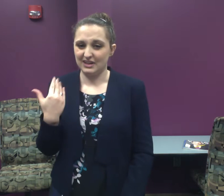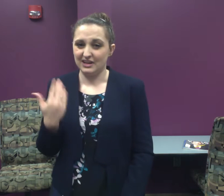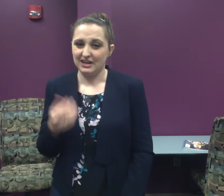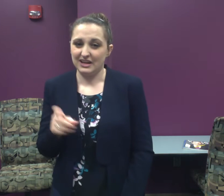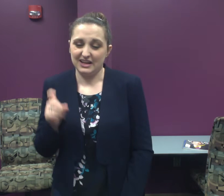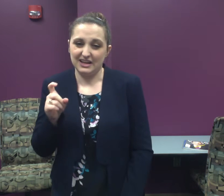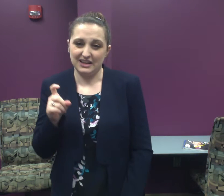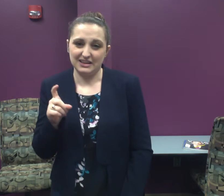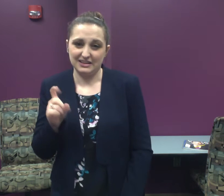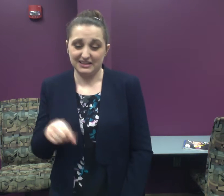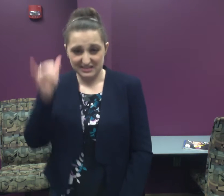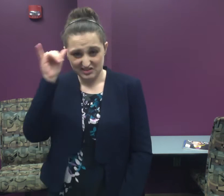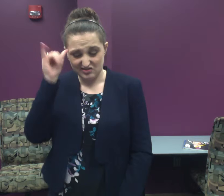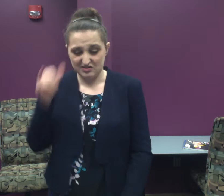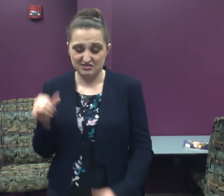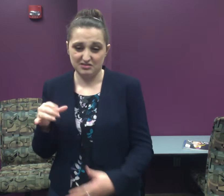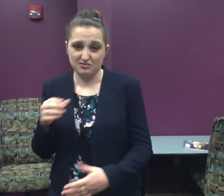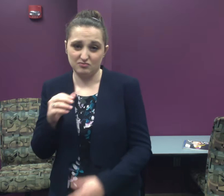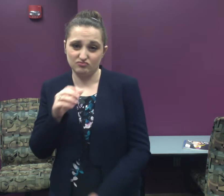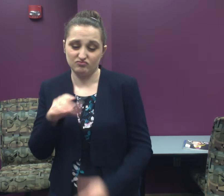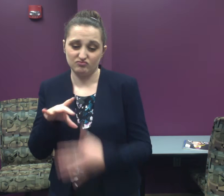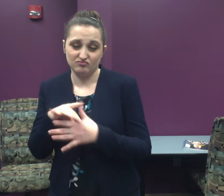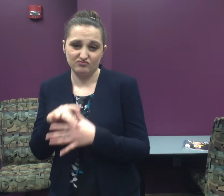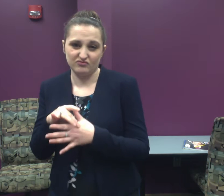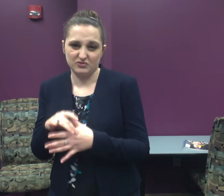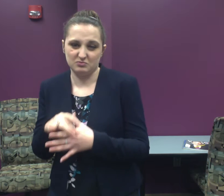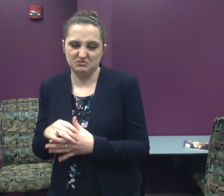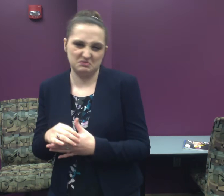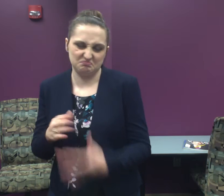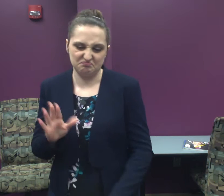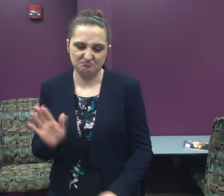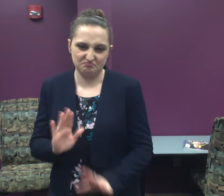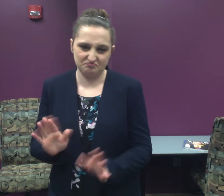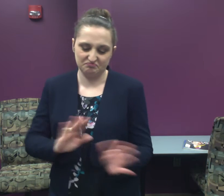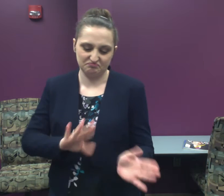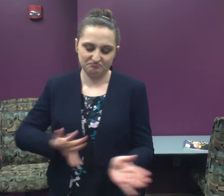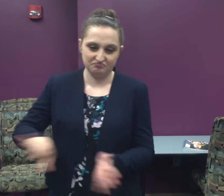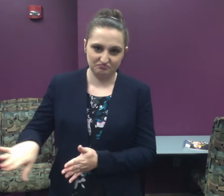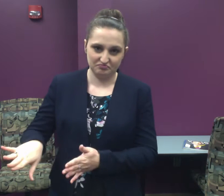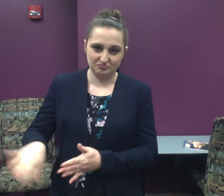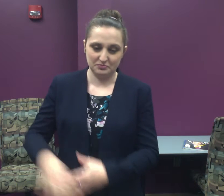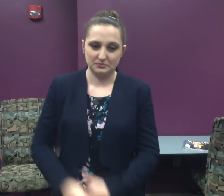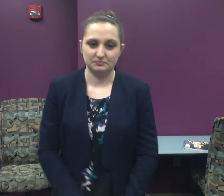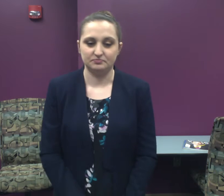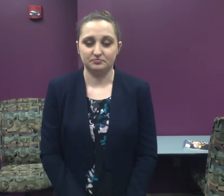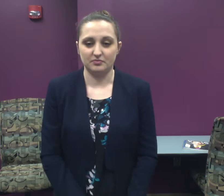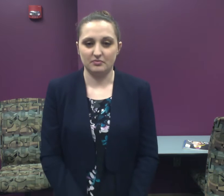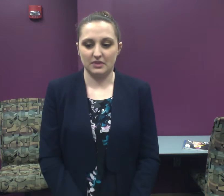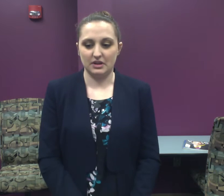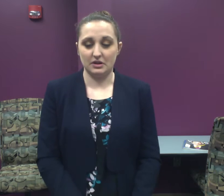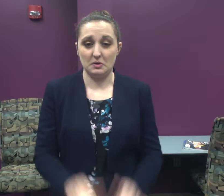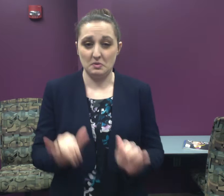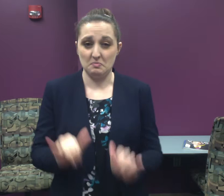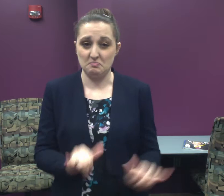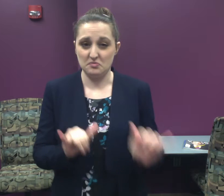had meat once a week, which was rare, and you had some kind of sausage, and maybe some chicken. So you won't have beef. So the beast